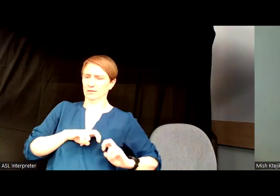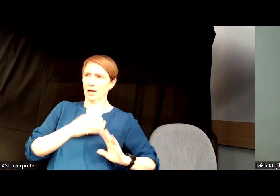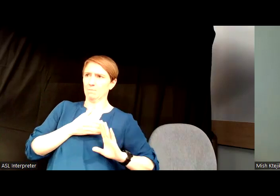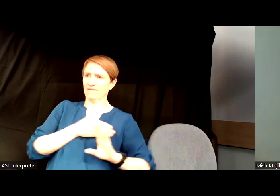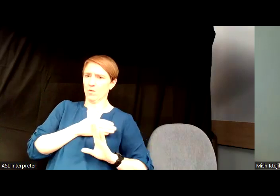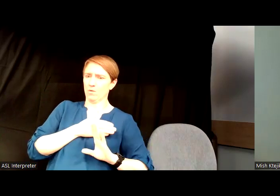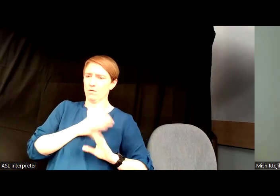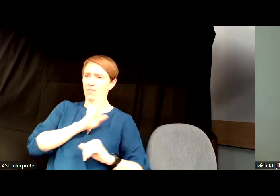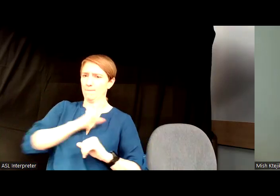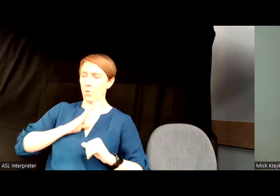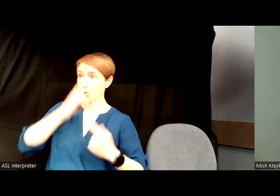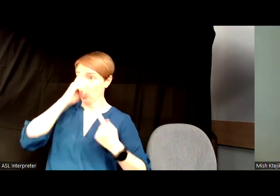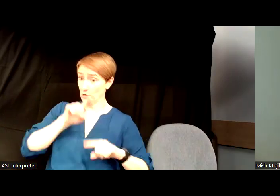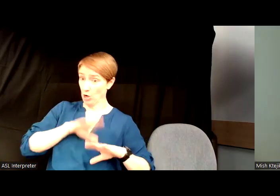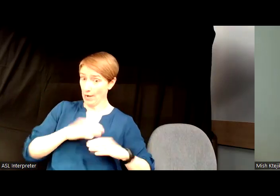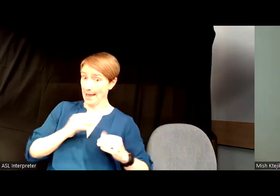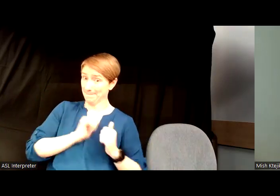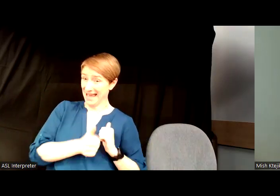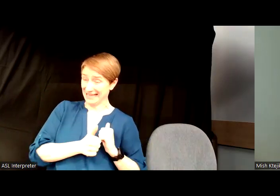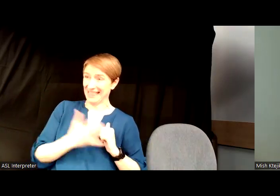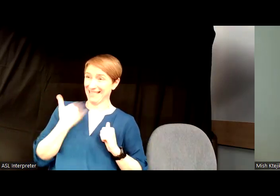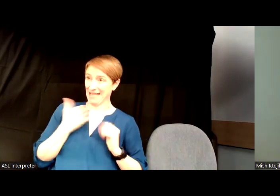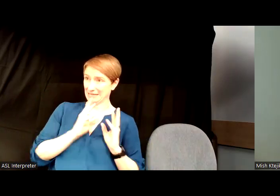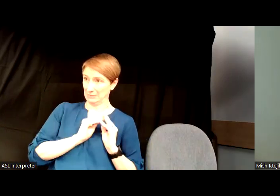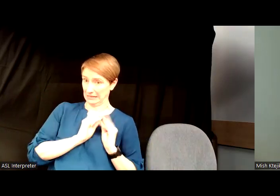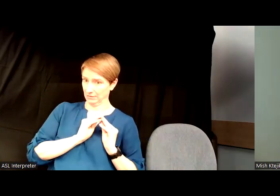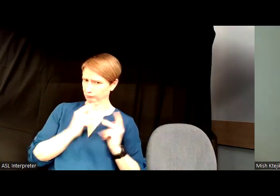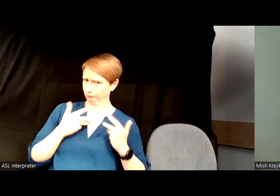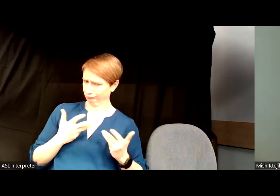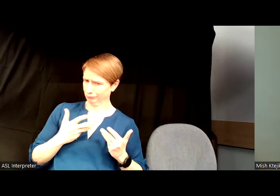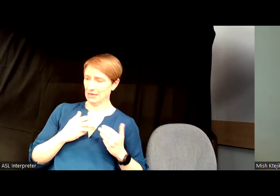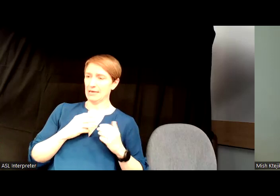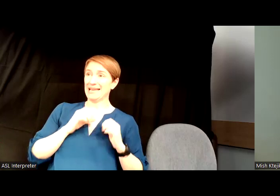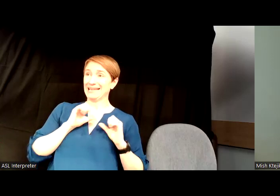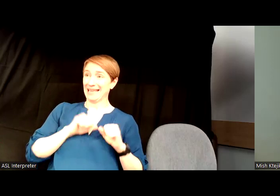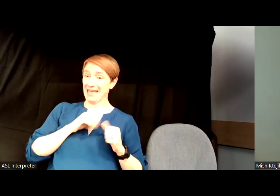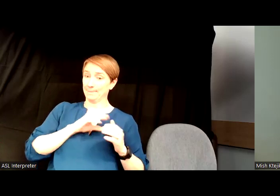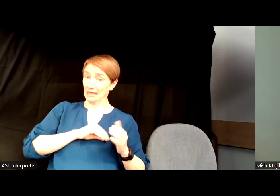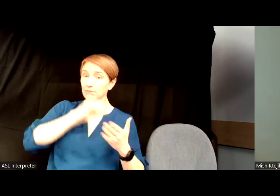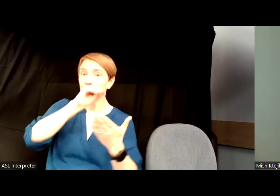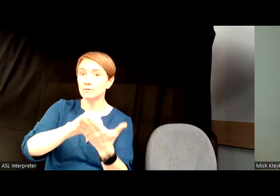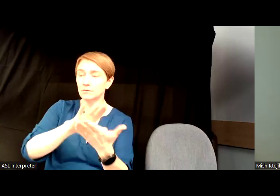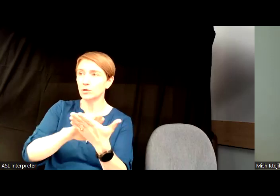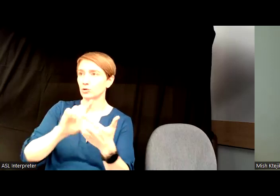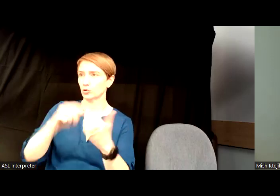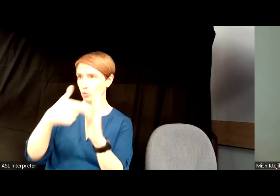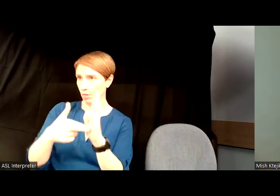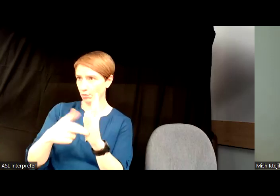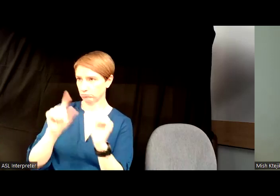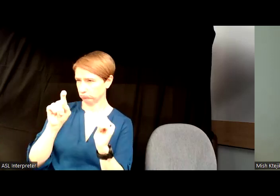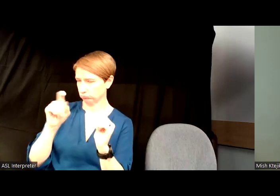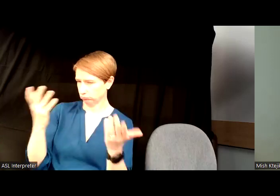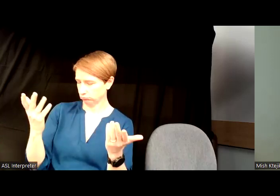what the board agreed on and passed at its last meeting can be put into rule. So there's a